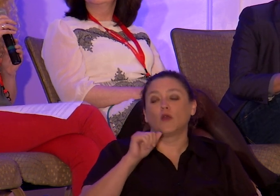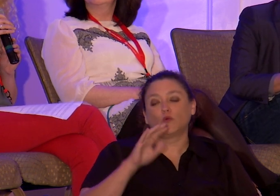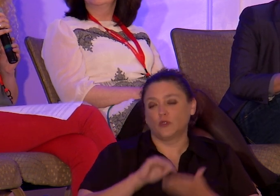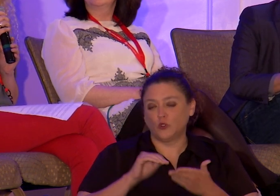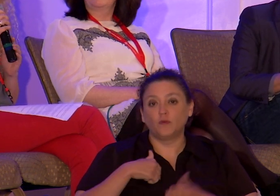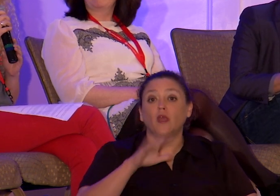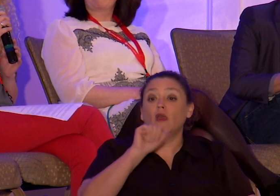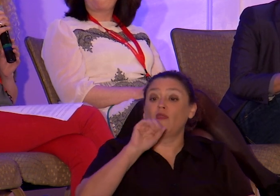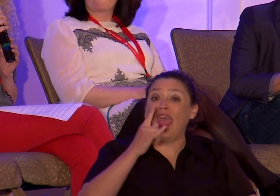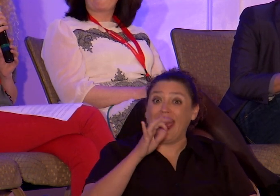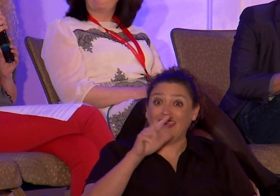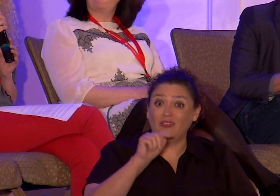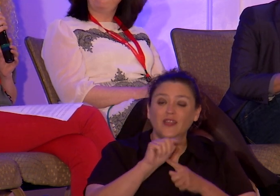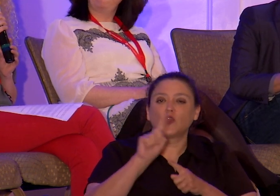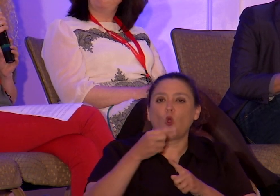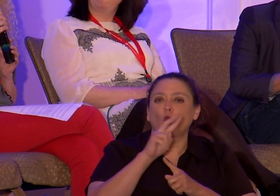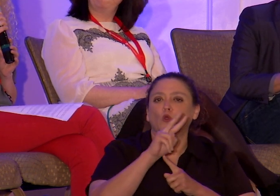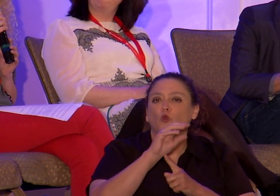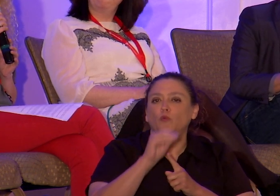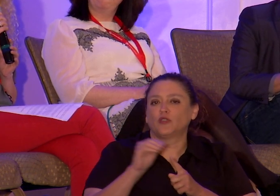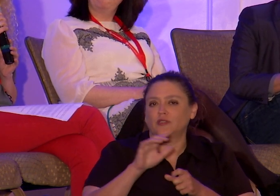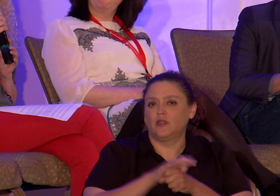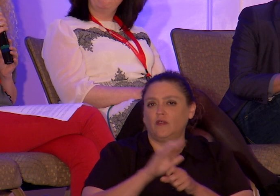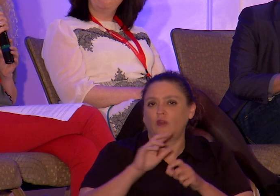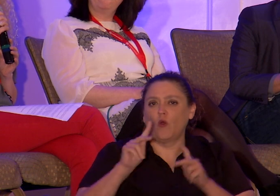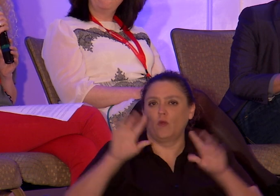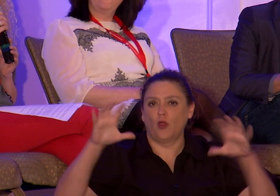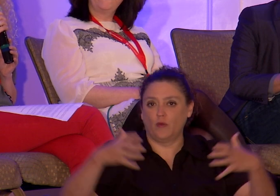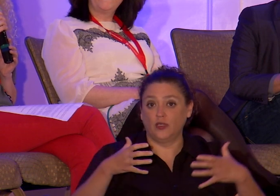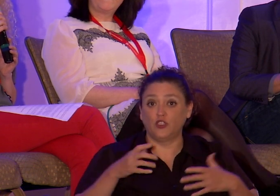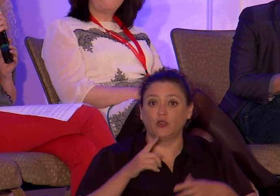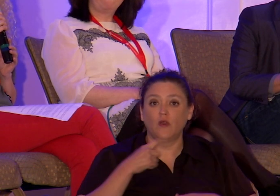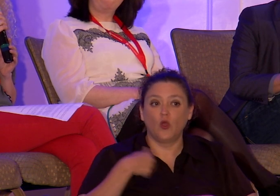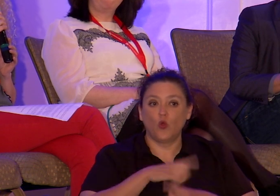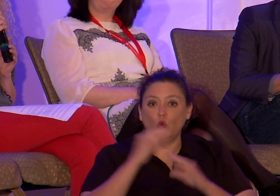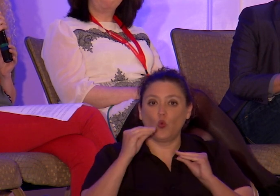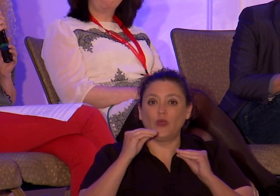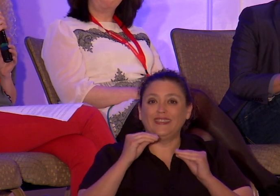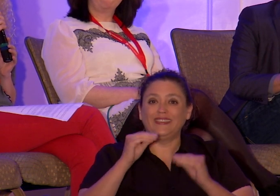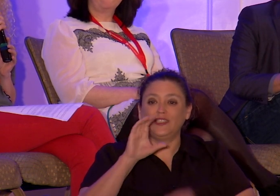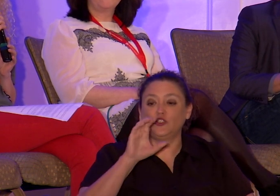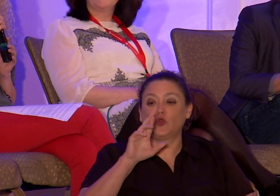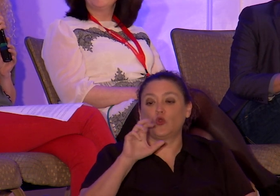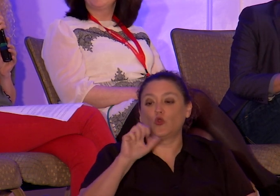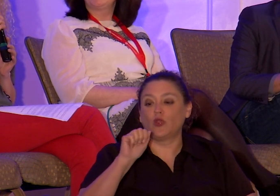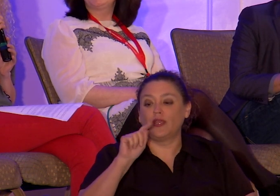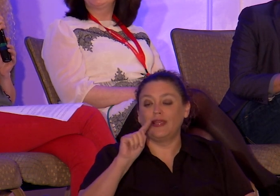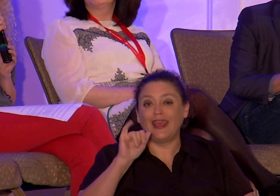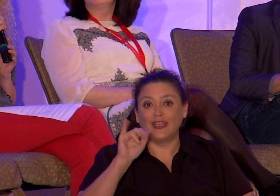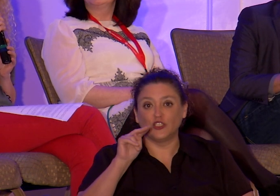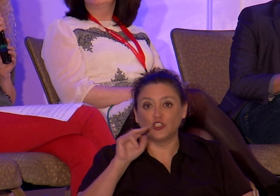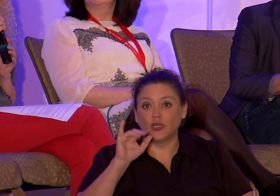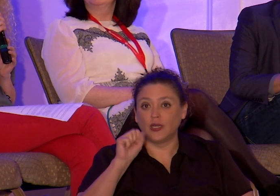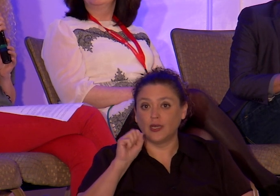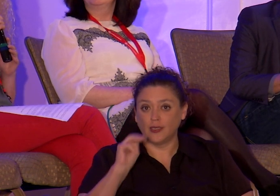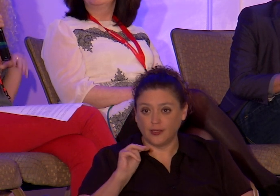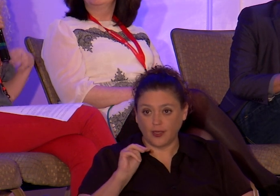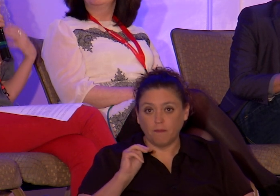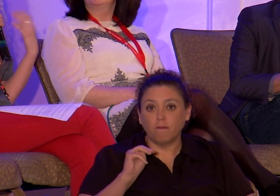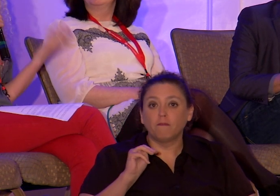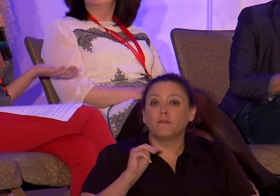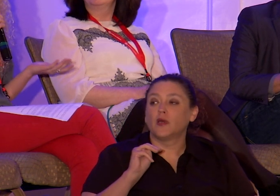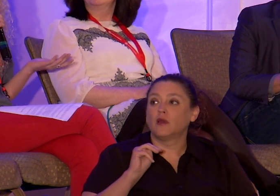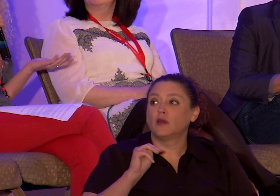population. Creationism is taught in schools. Actually, evolution was taken out of the biology classes. It